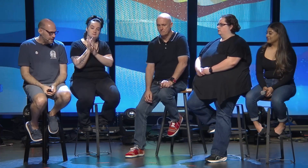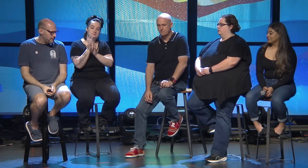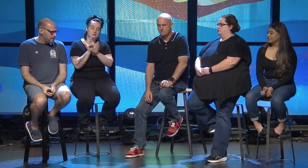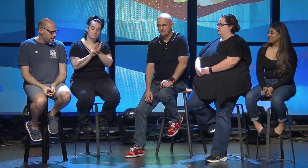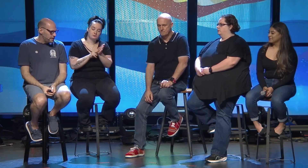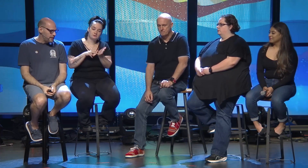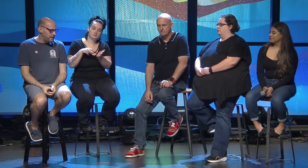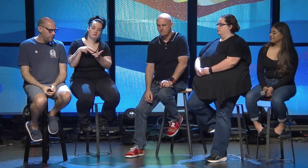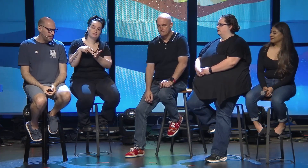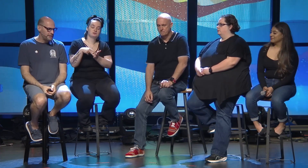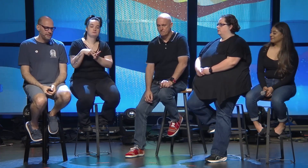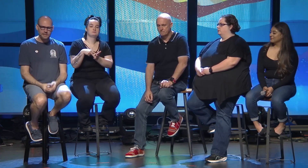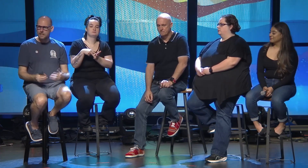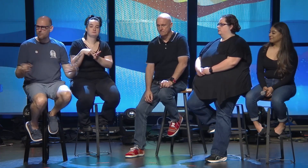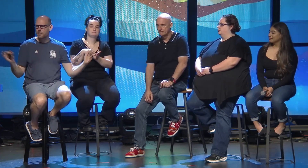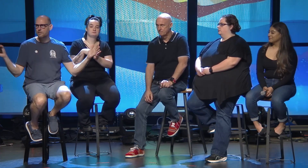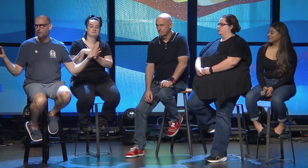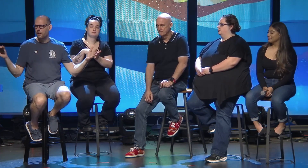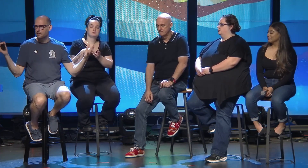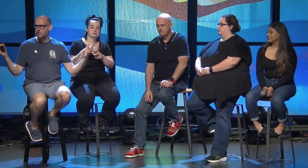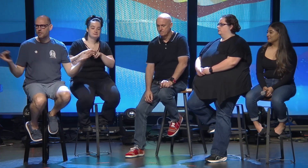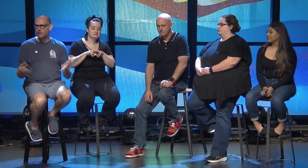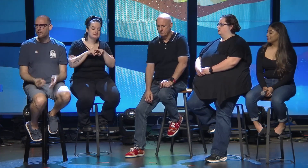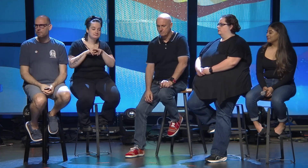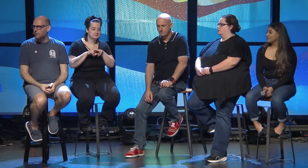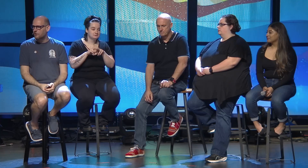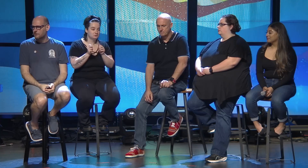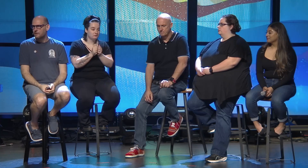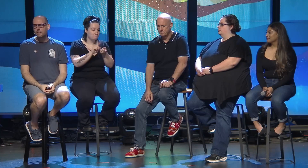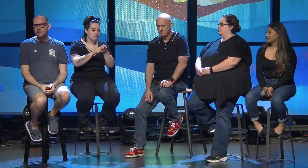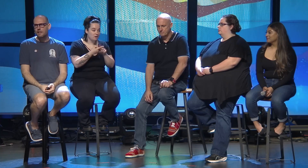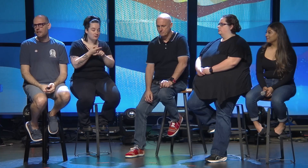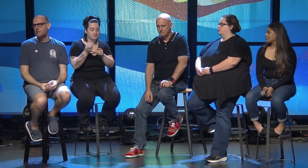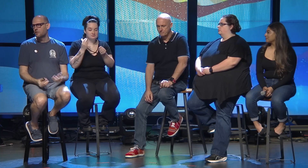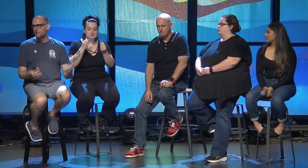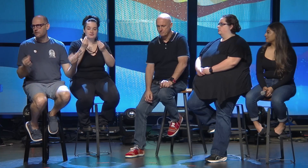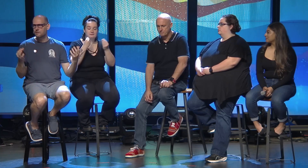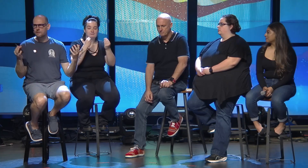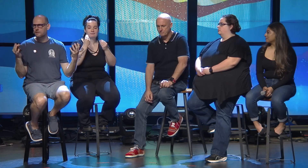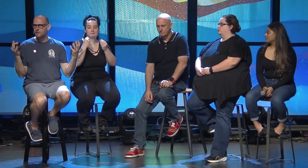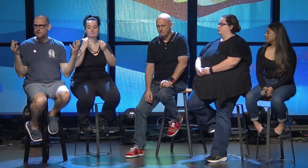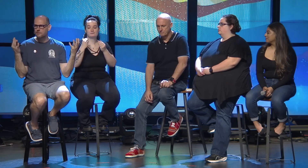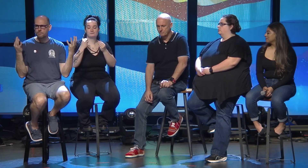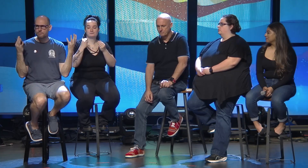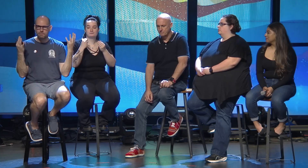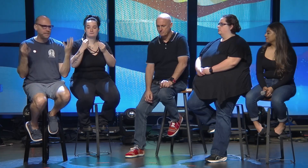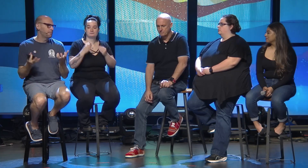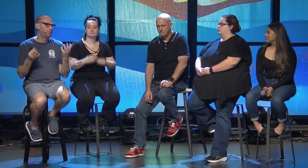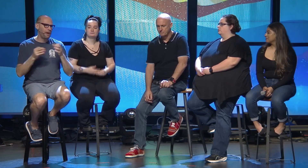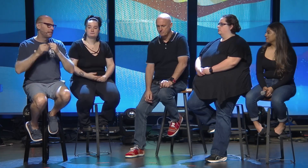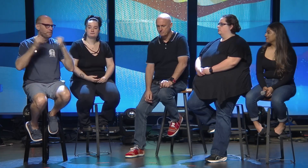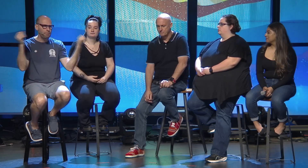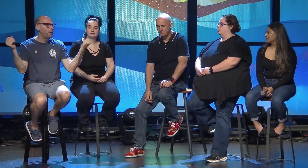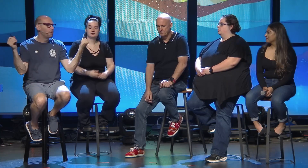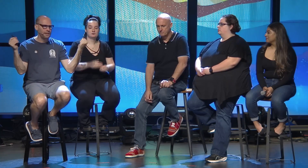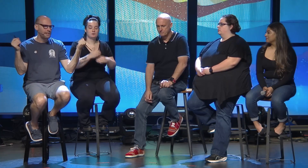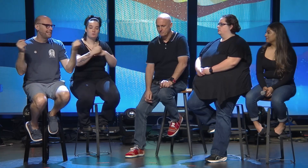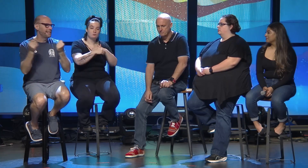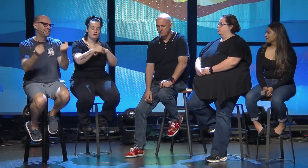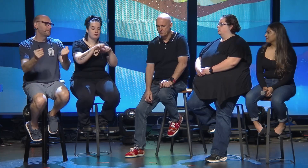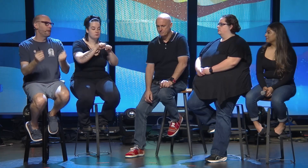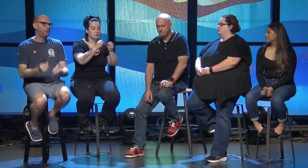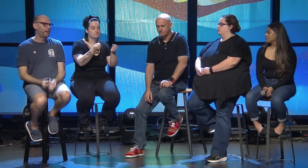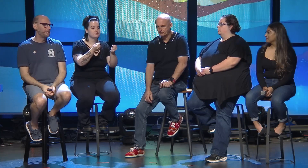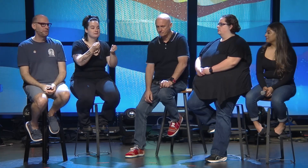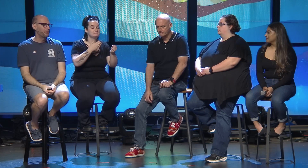resurrection, that he was sitting with his friends and sharing a meal, and he took a piece of bread and he broke it and